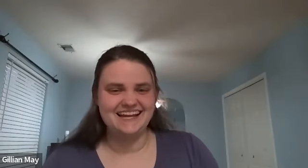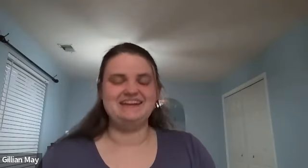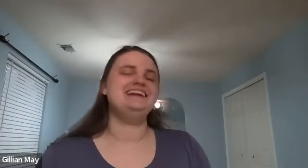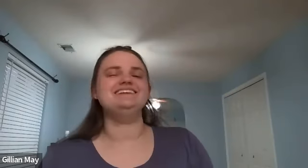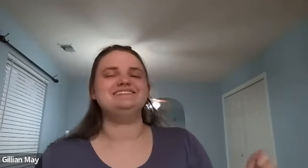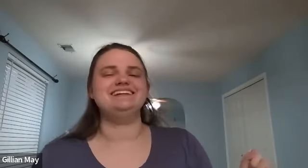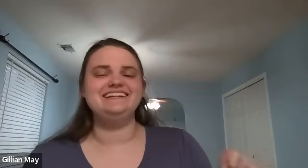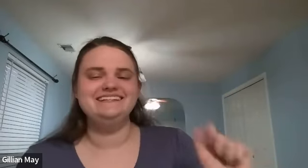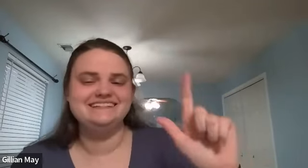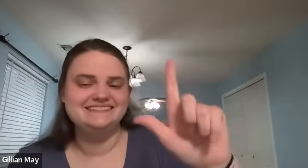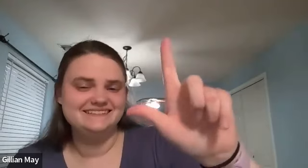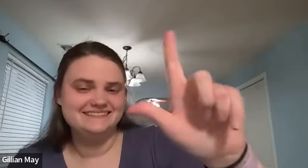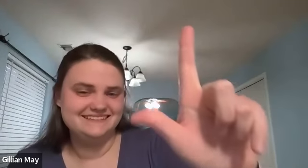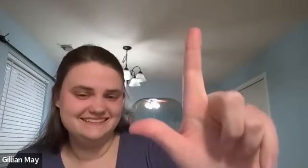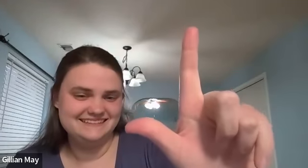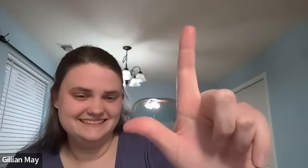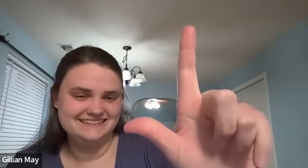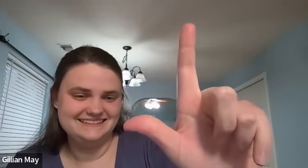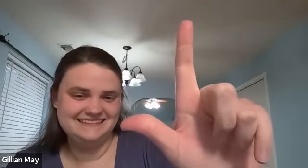All right, I'll do it again. Oh, okay.